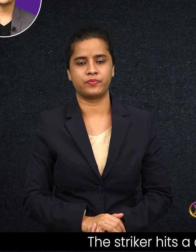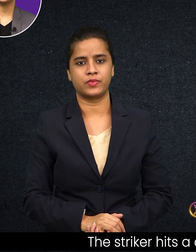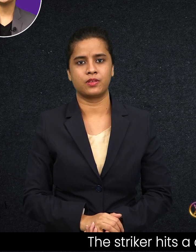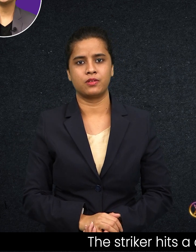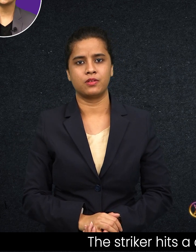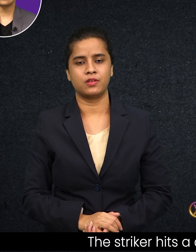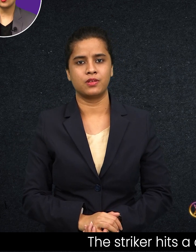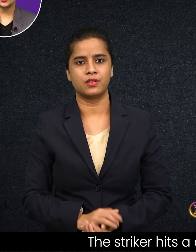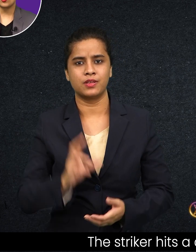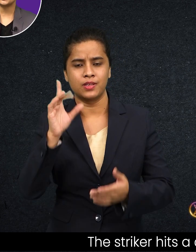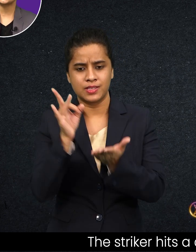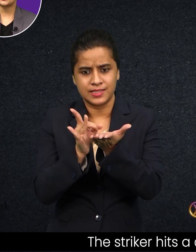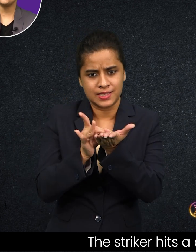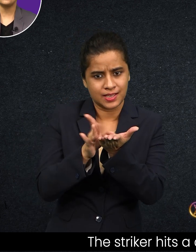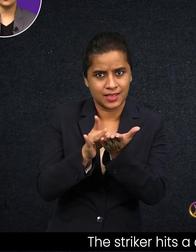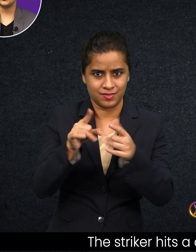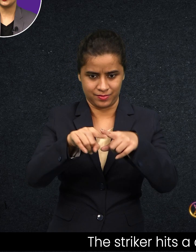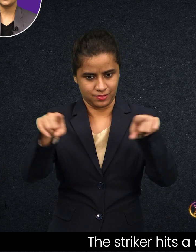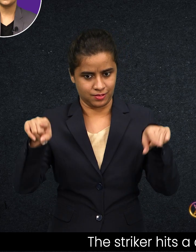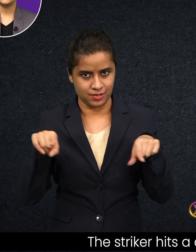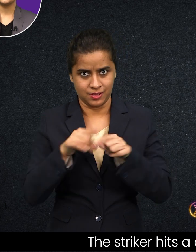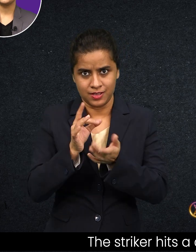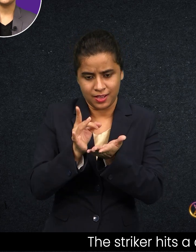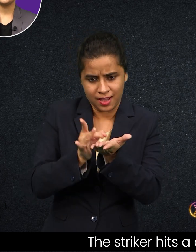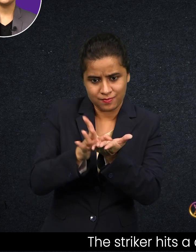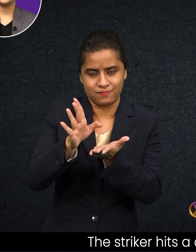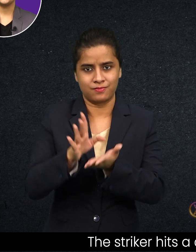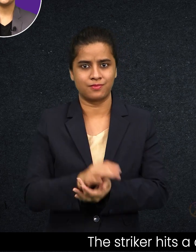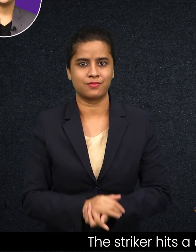The striker hits a coin on the carom board.